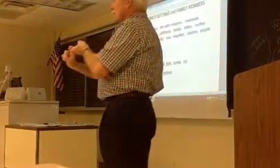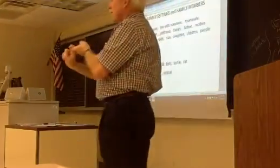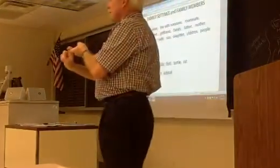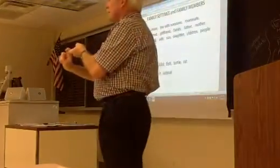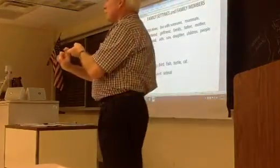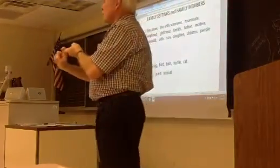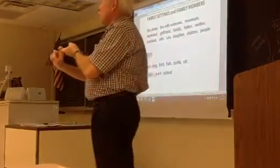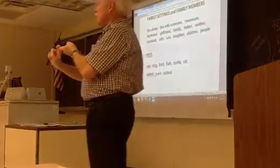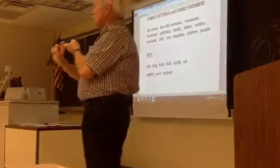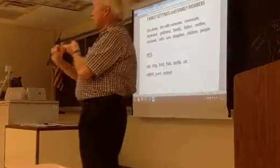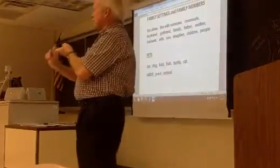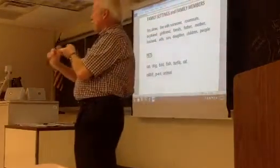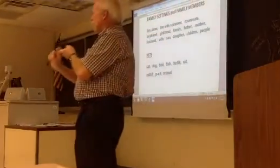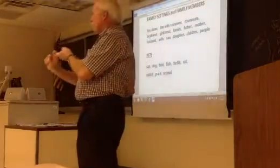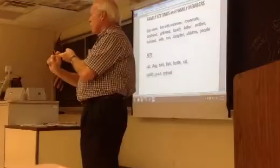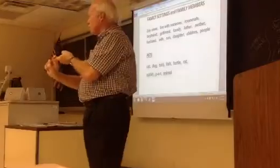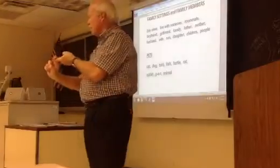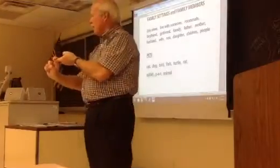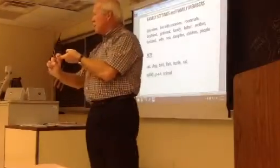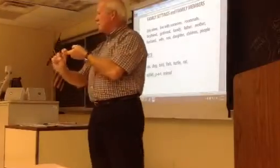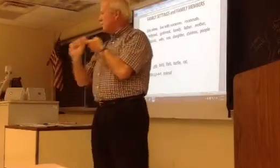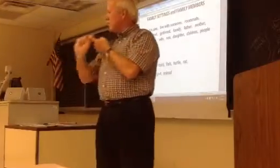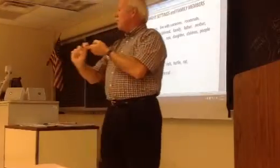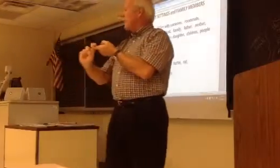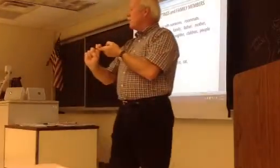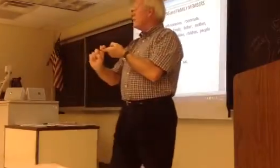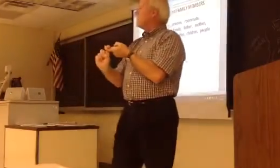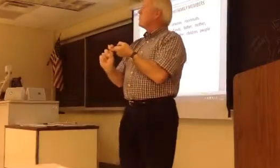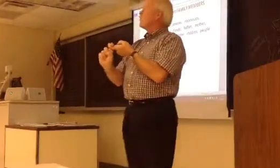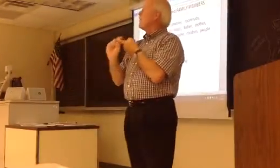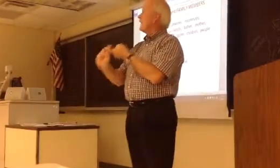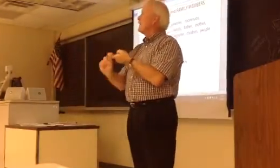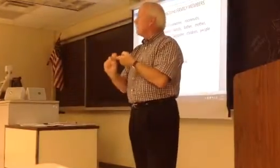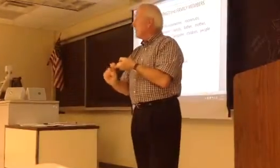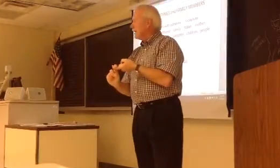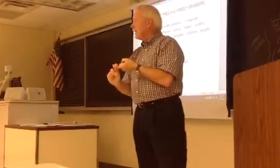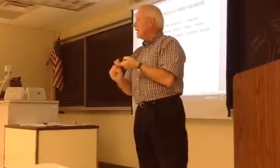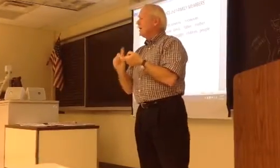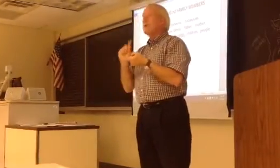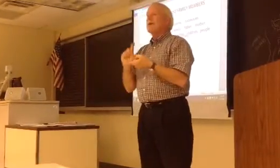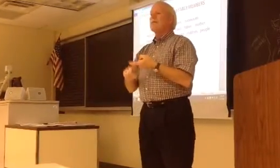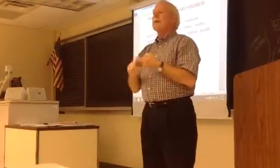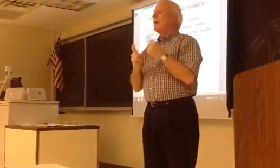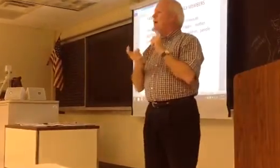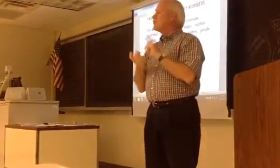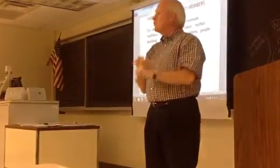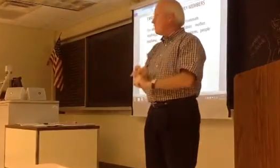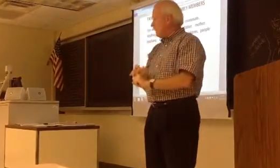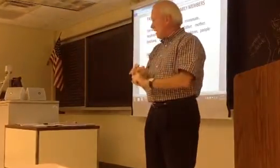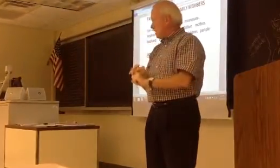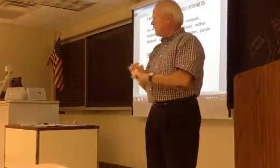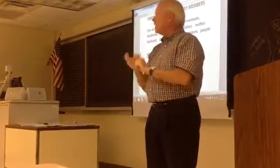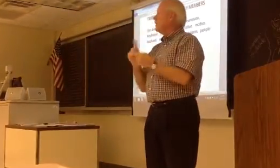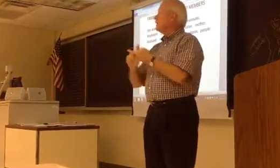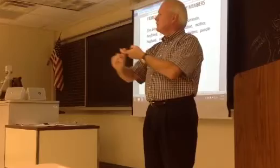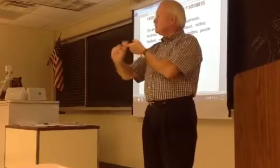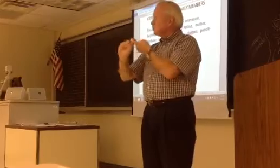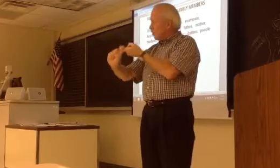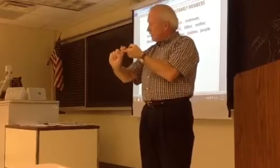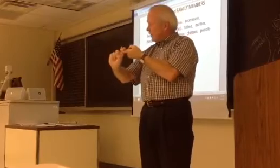Yeah, you're more locked together, aren't you? That's a good friend, with you through thick and thin, not the occasional friend. Good